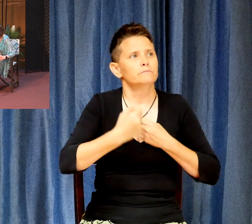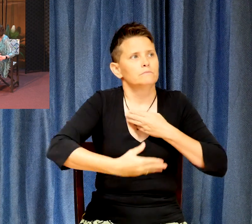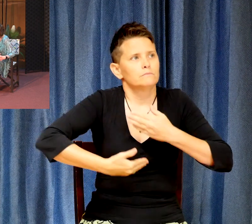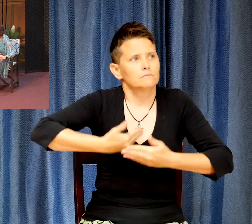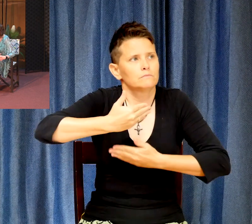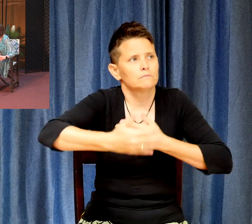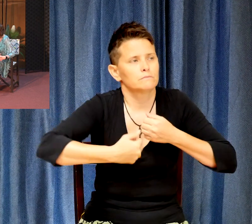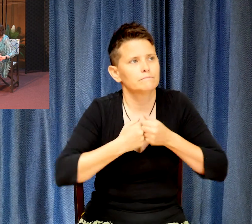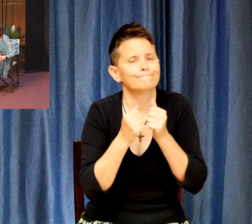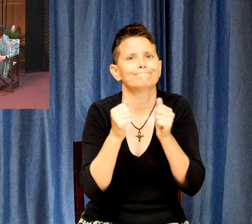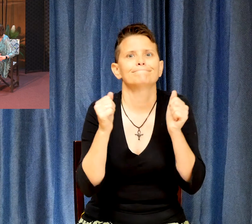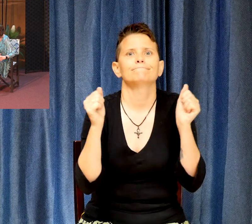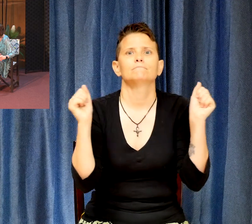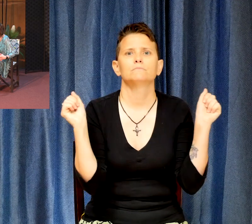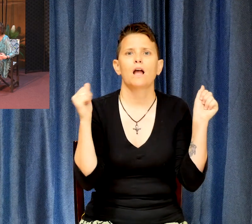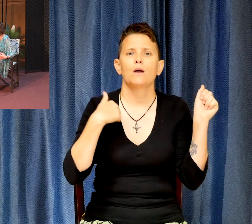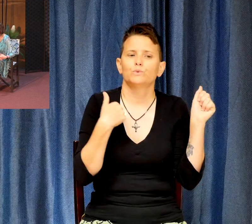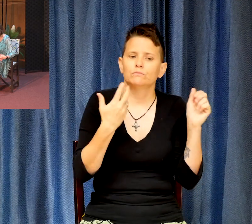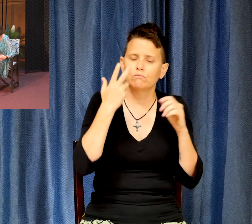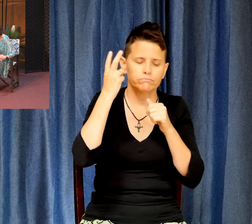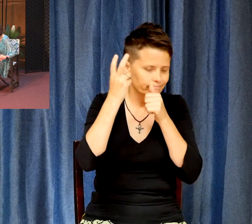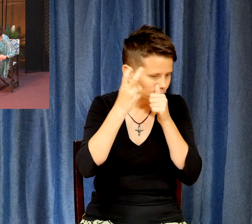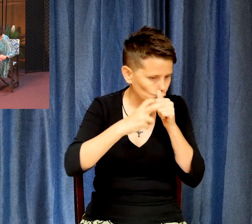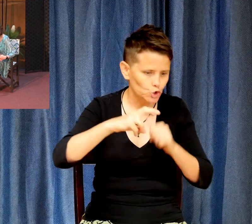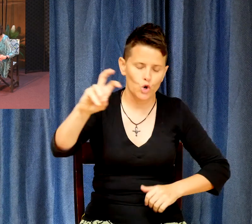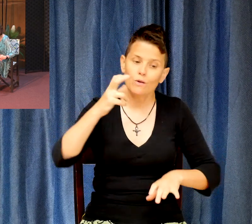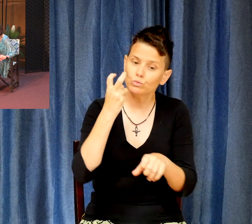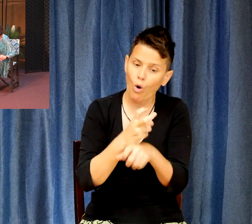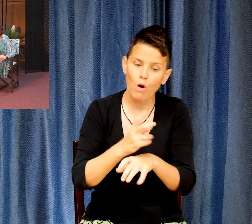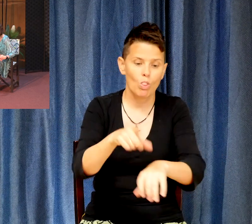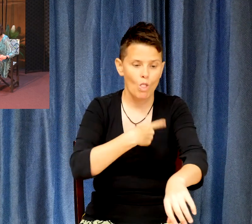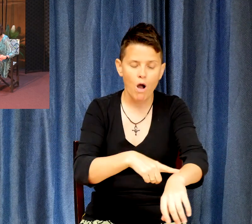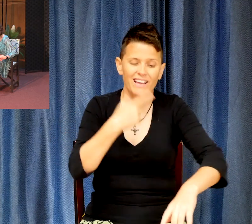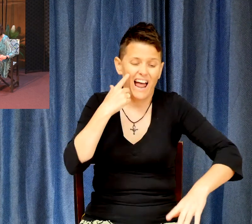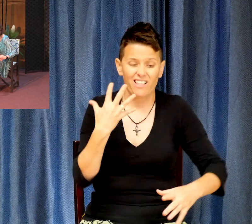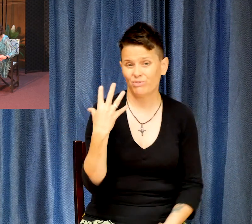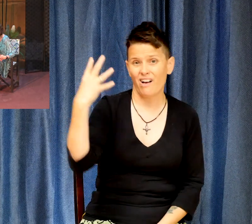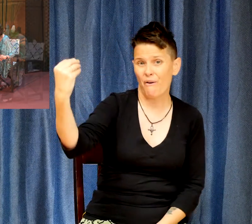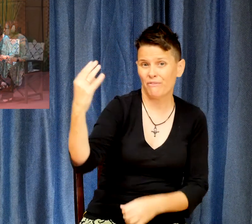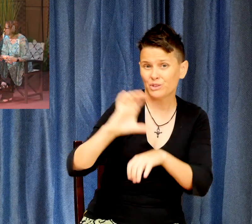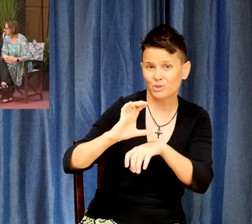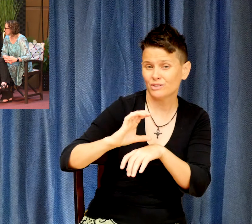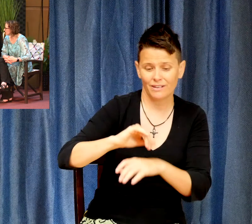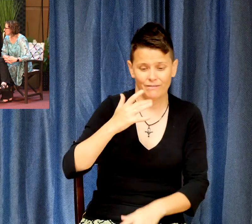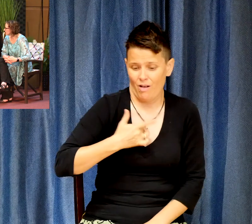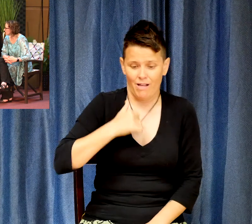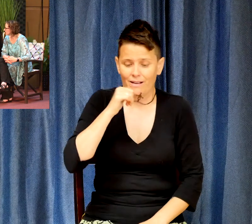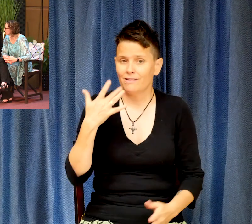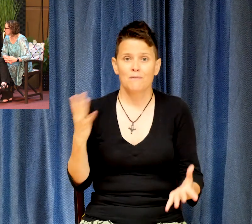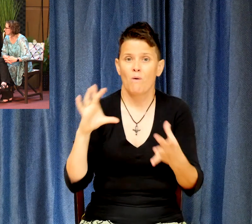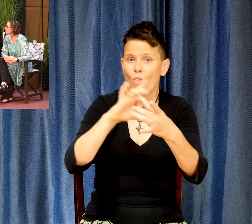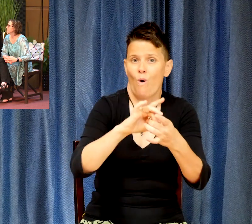winding journey, because I ended up leaving the church. I felt disconnected. I felt like I didn't have a place, and I felt like I had to choose between